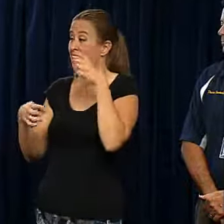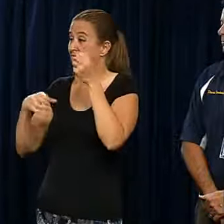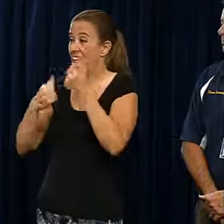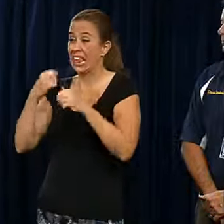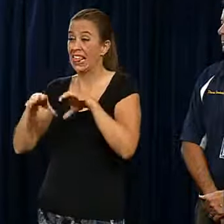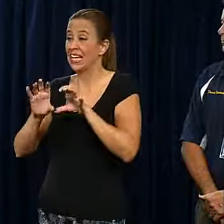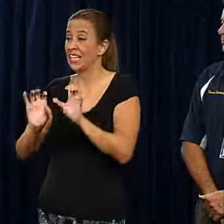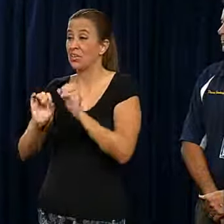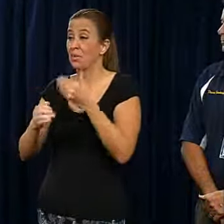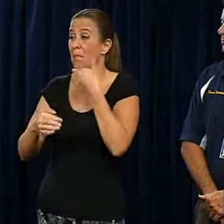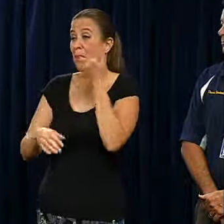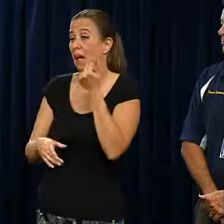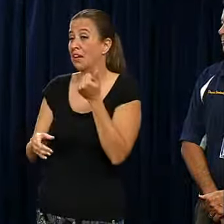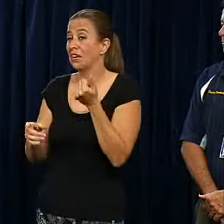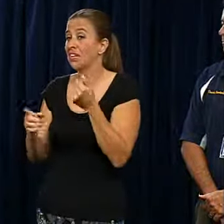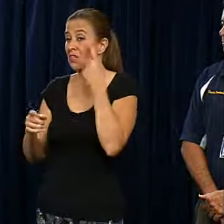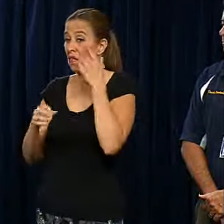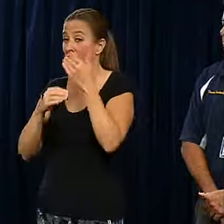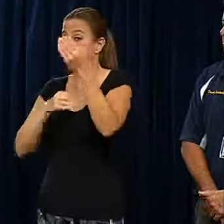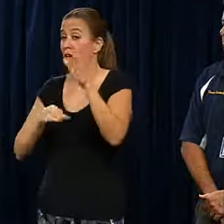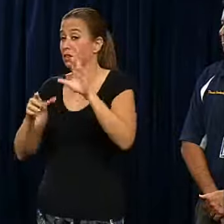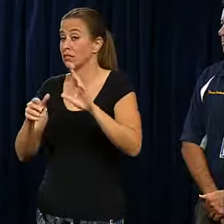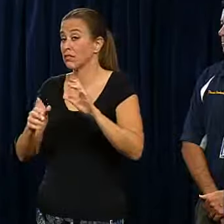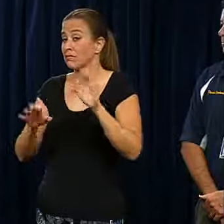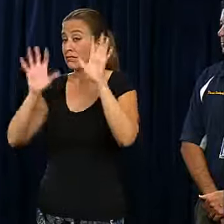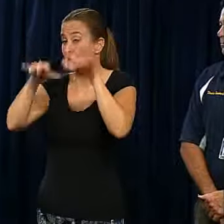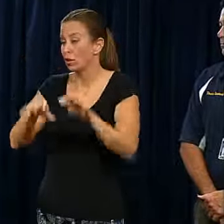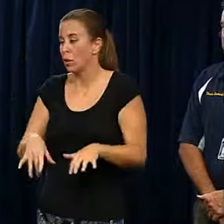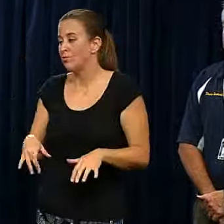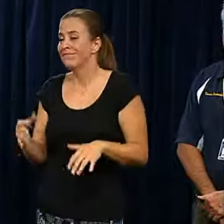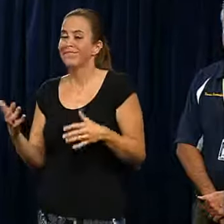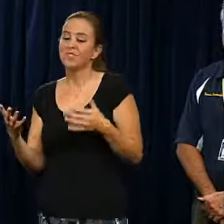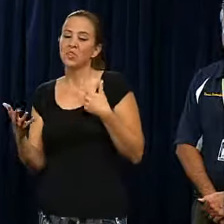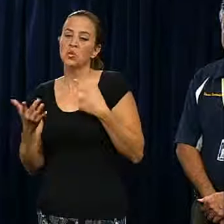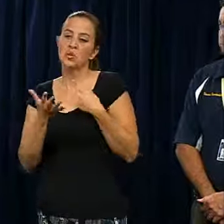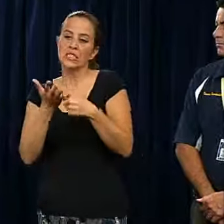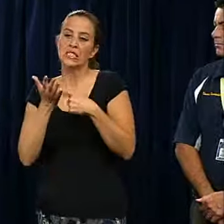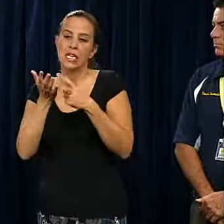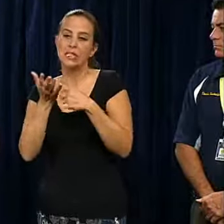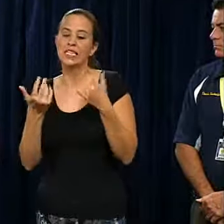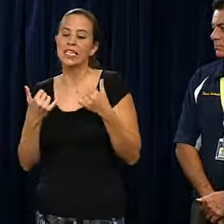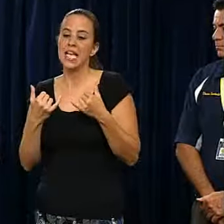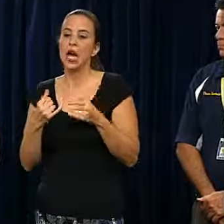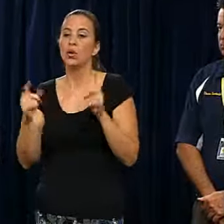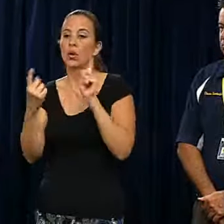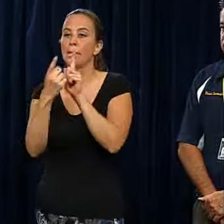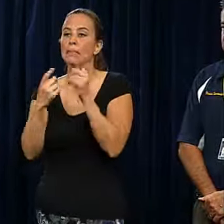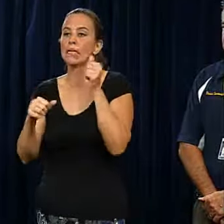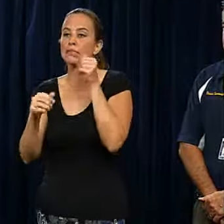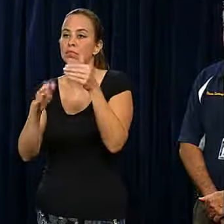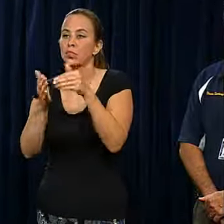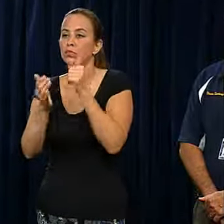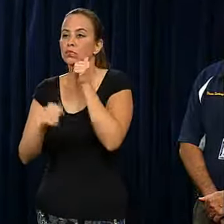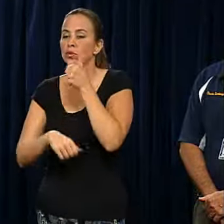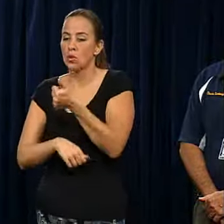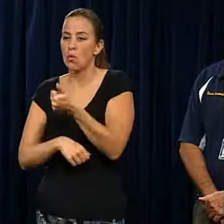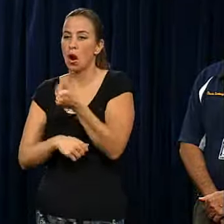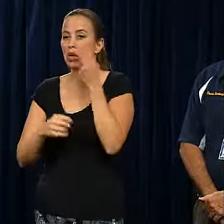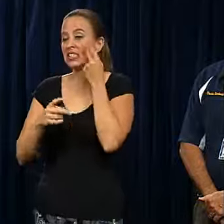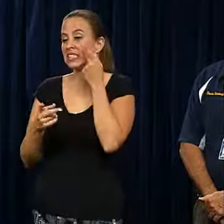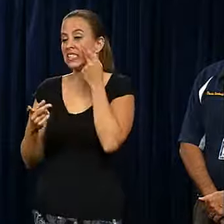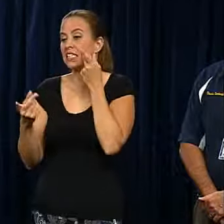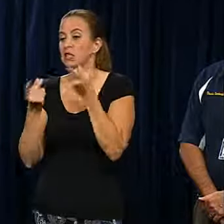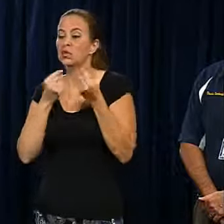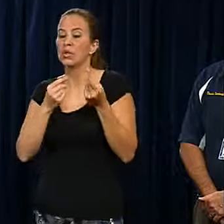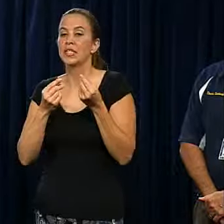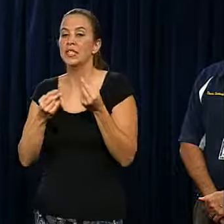storm? Well, we're going through that right now. So we're getting, you know, we're going to meet again tomorrow and talk about best practices. What could we do differently to make sure